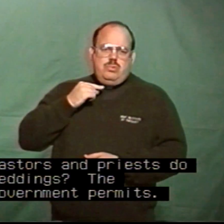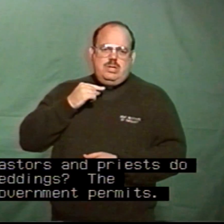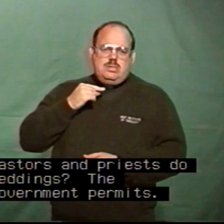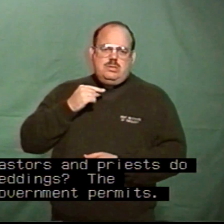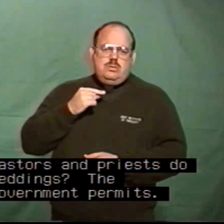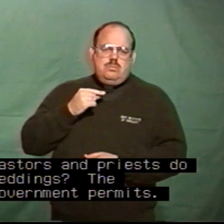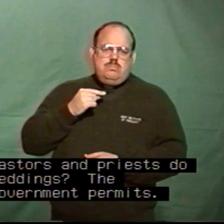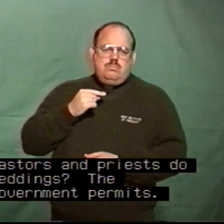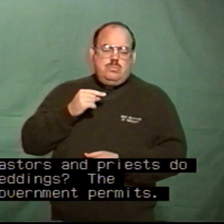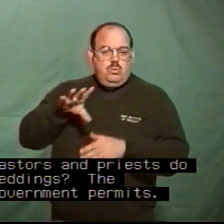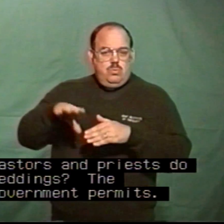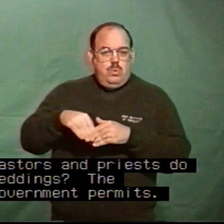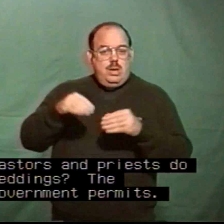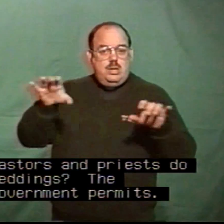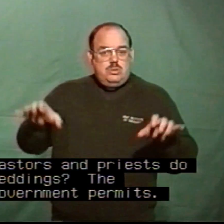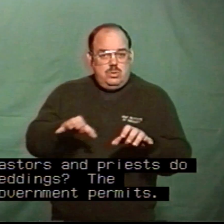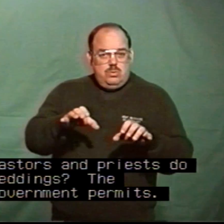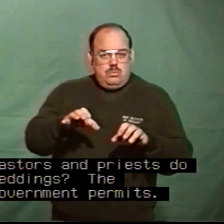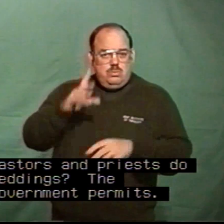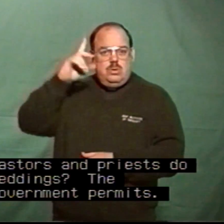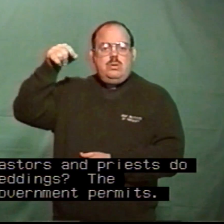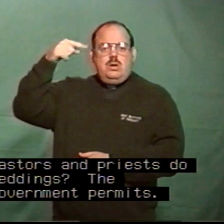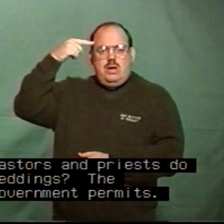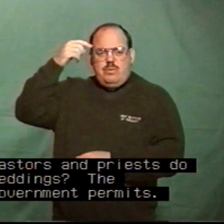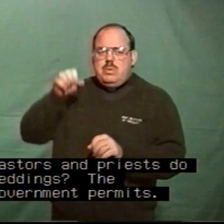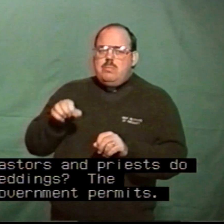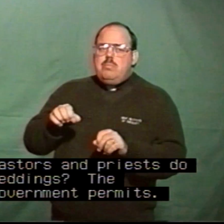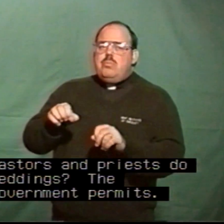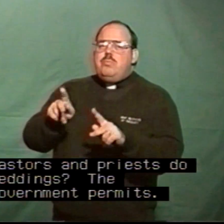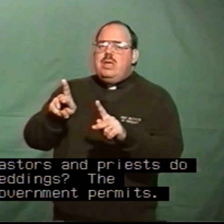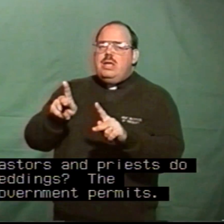Pastors and priests do weddings? The government permits.